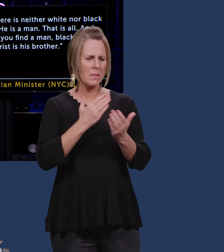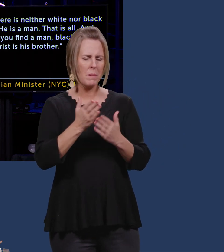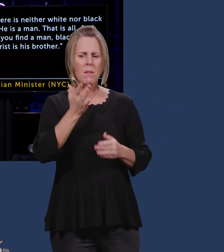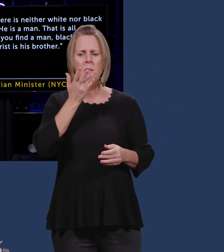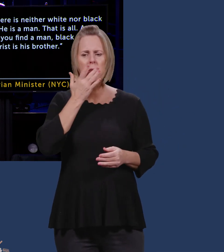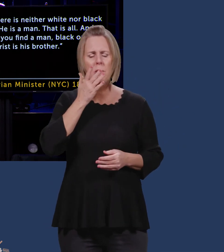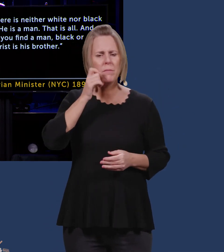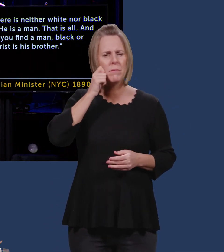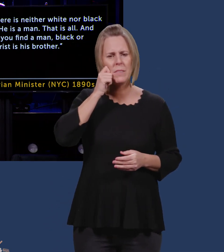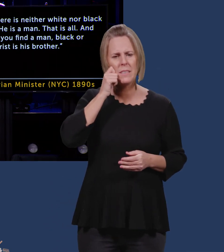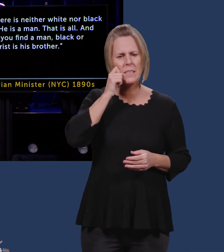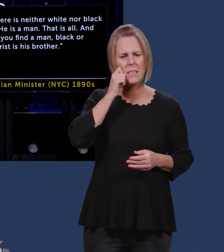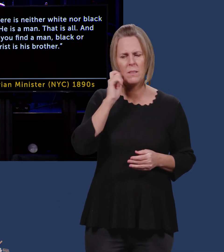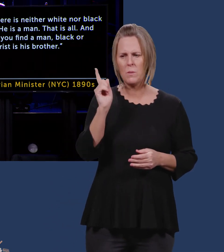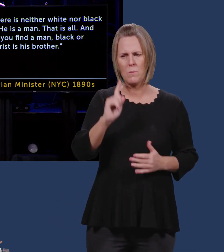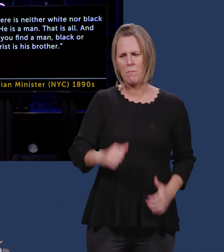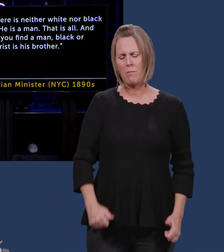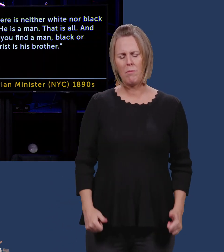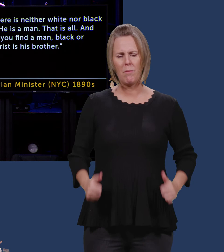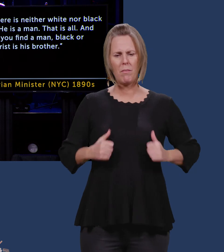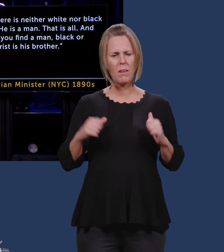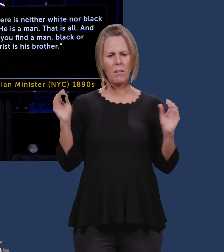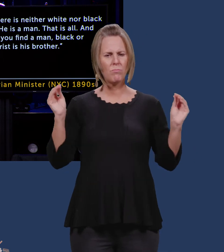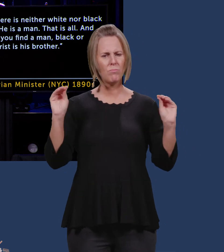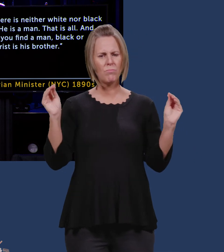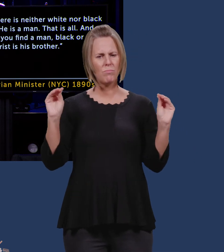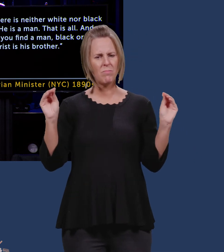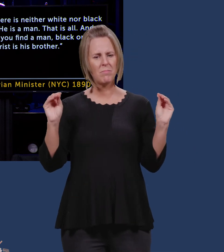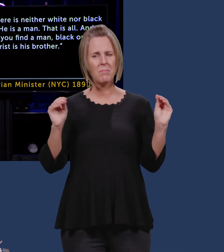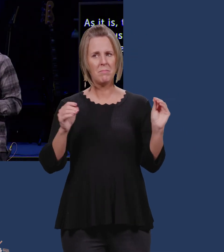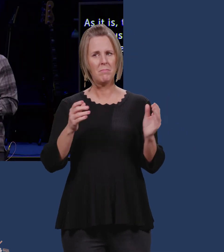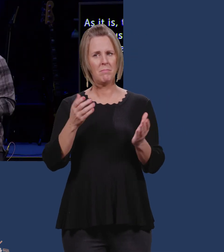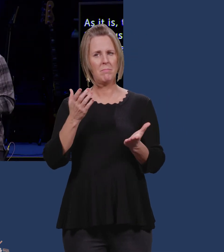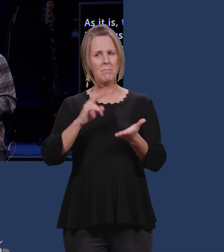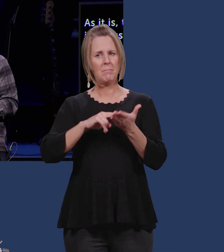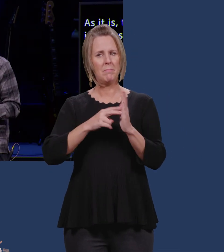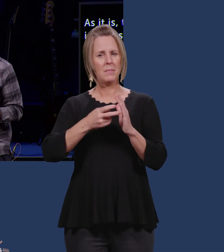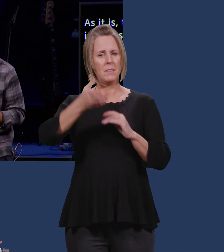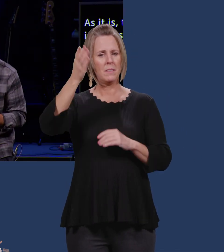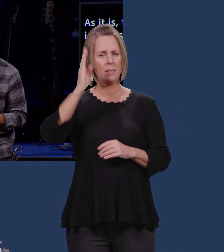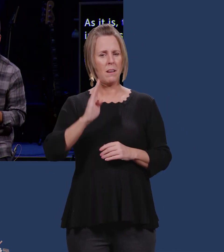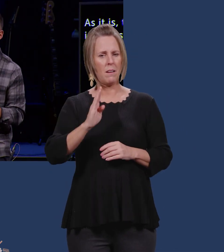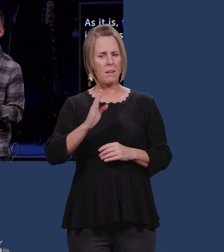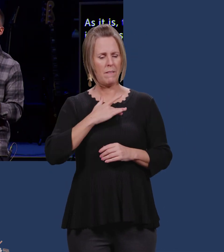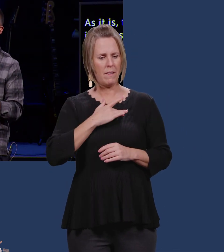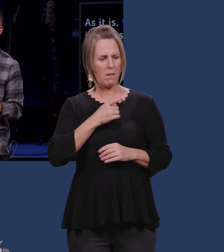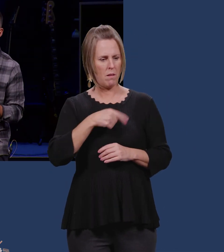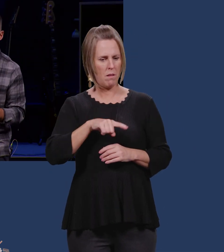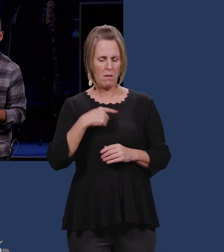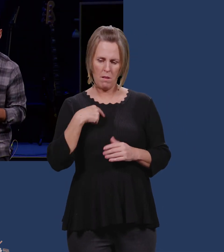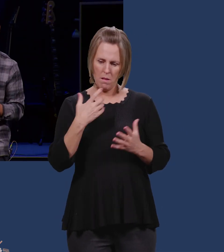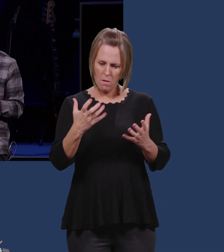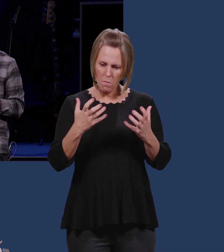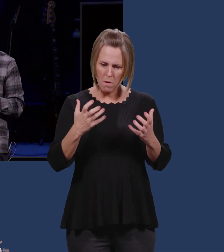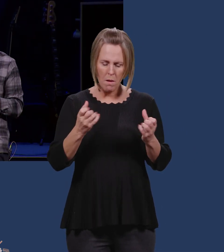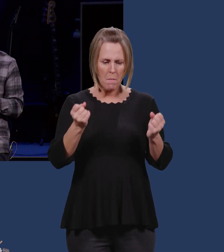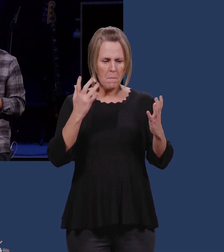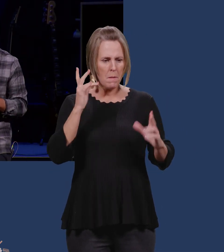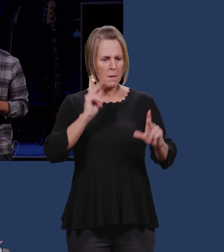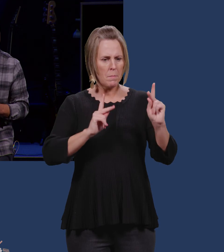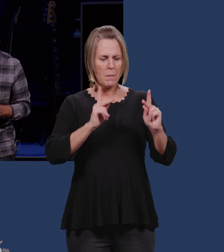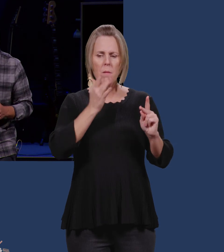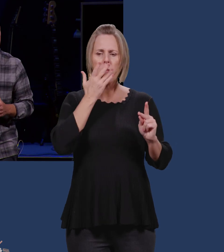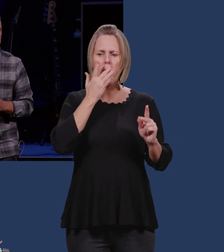Maybe it's God's way of saying that in God's kingdom, God's people will be multilingual and multiracial